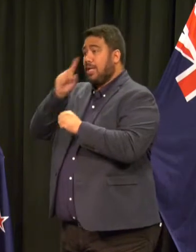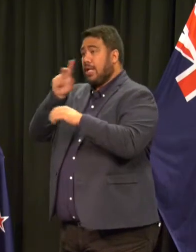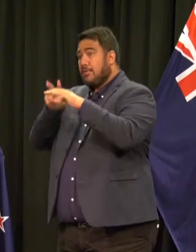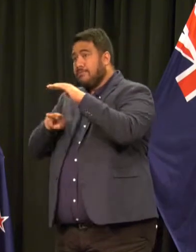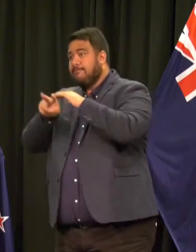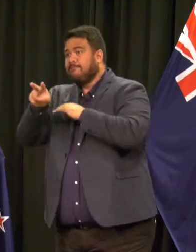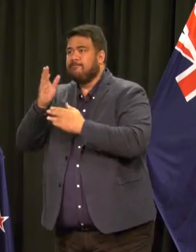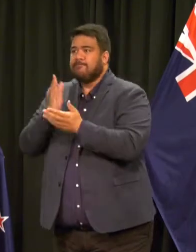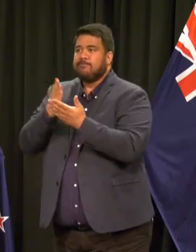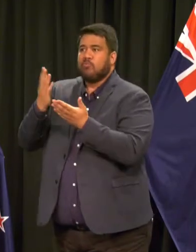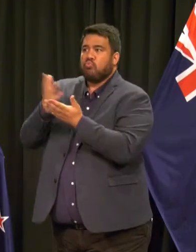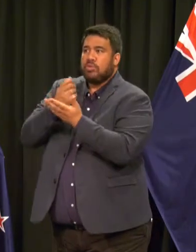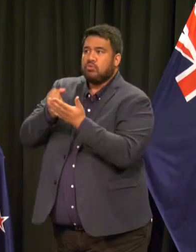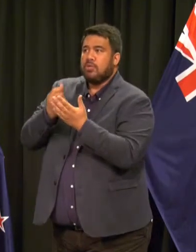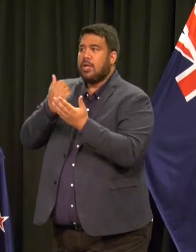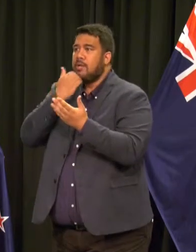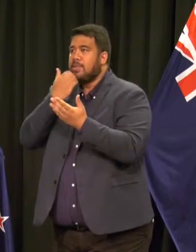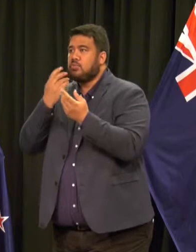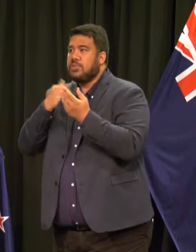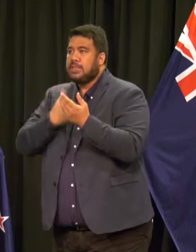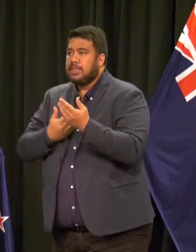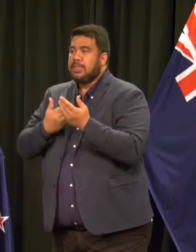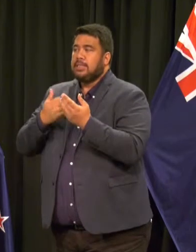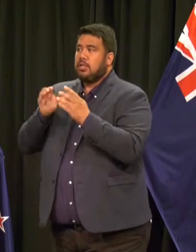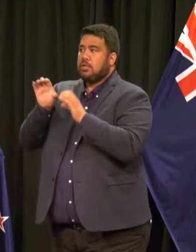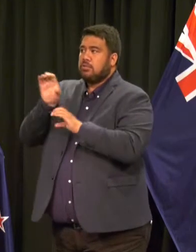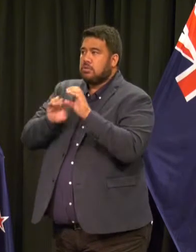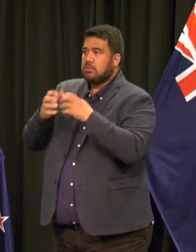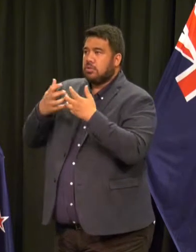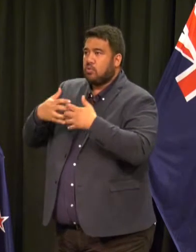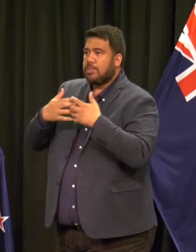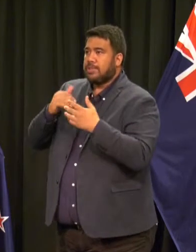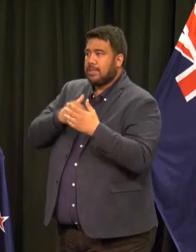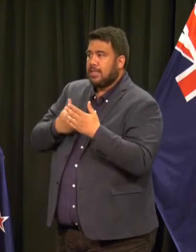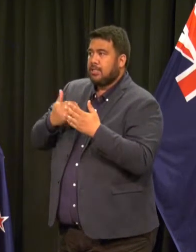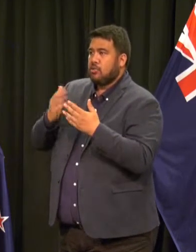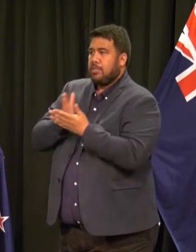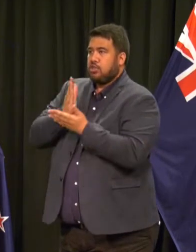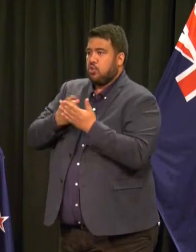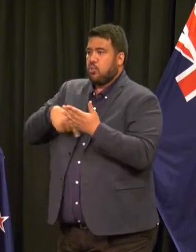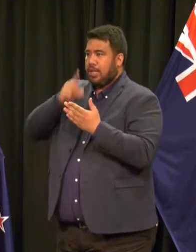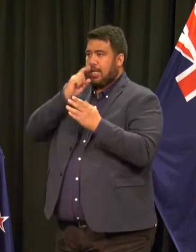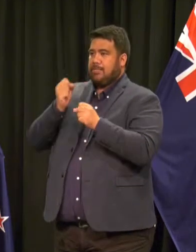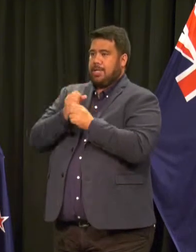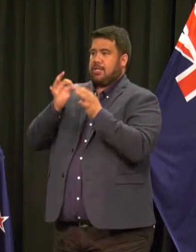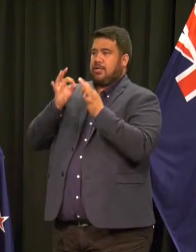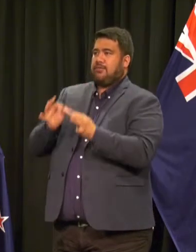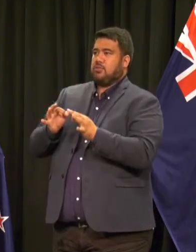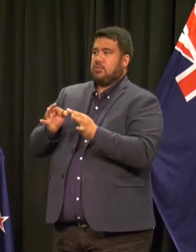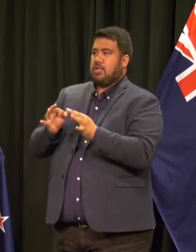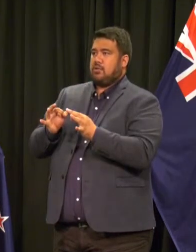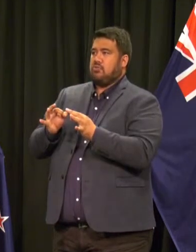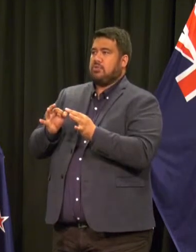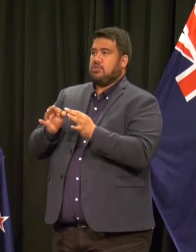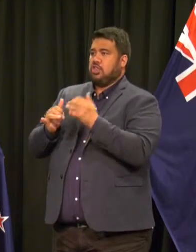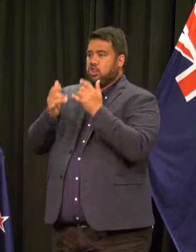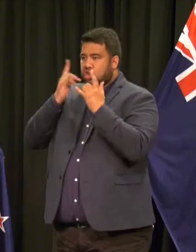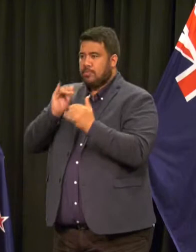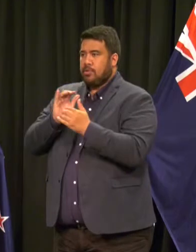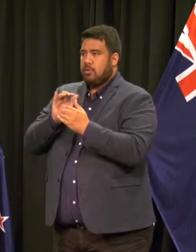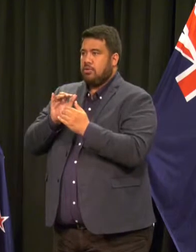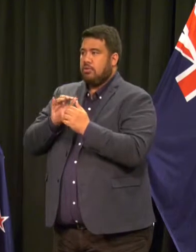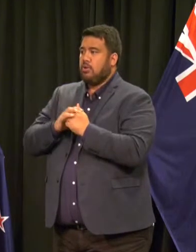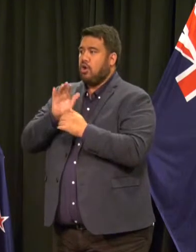the capacity of having the scientific utilities that are critical for us to make a judgment, which are far more complex than